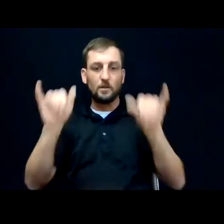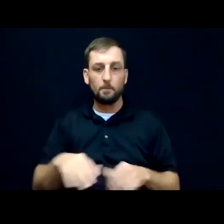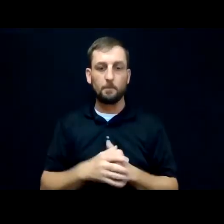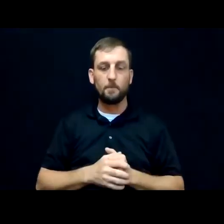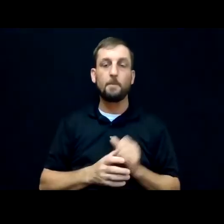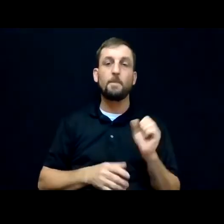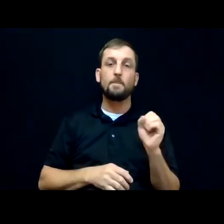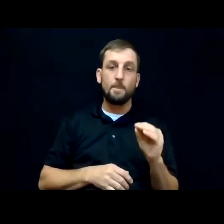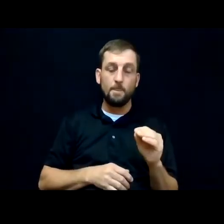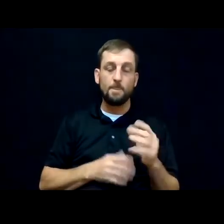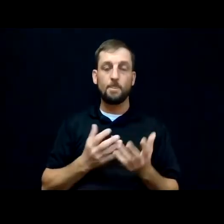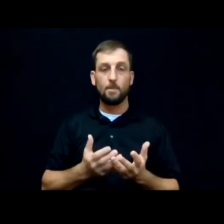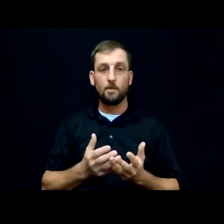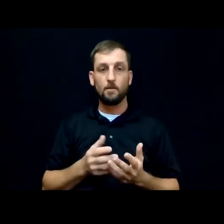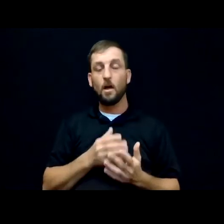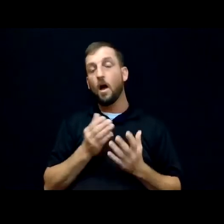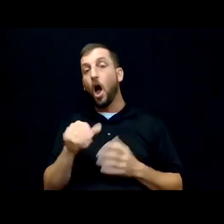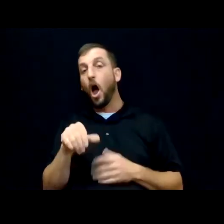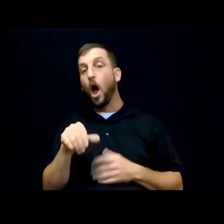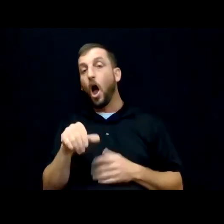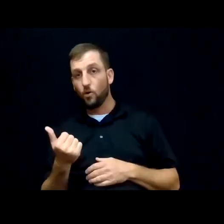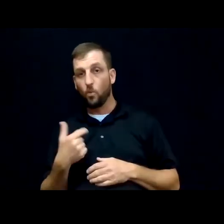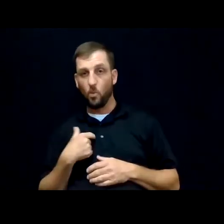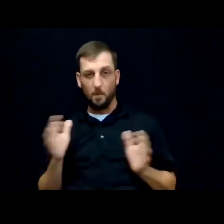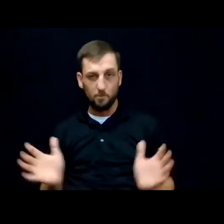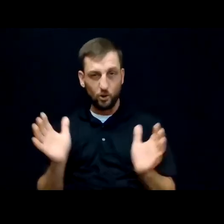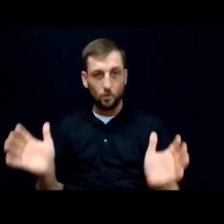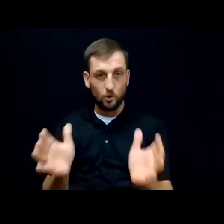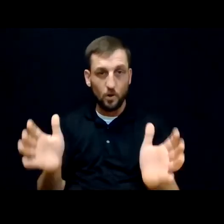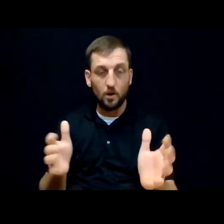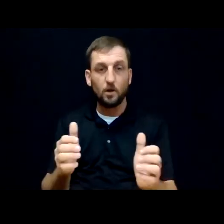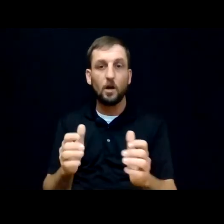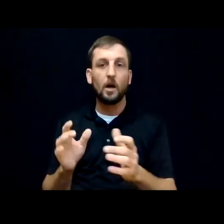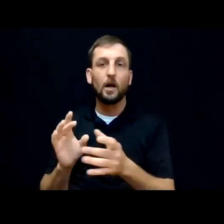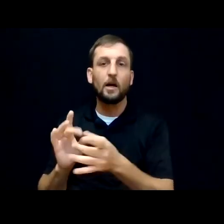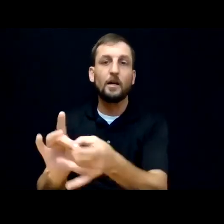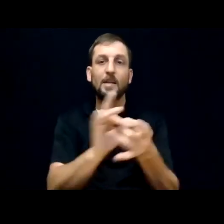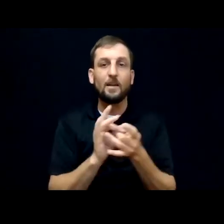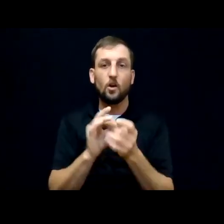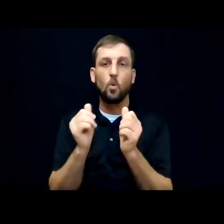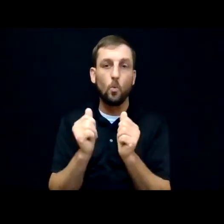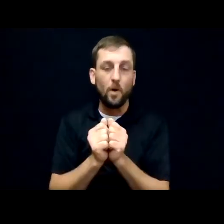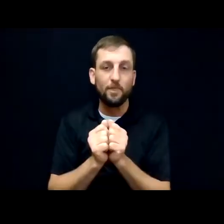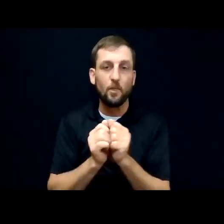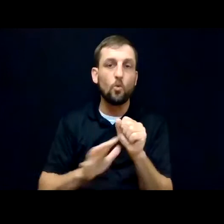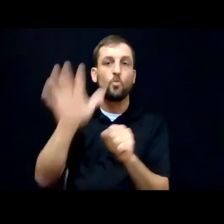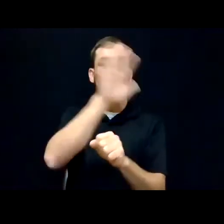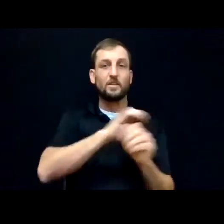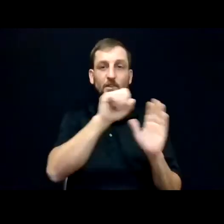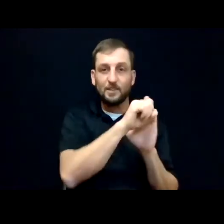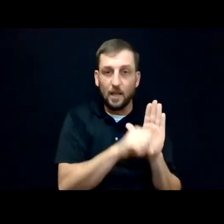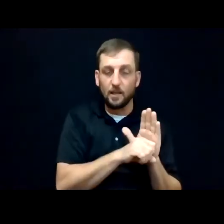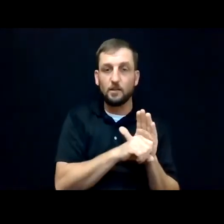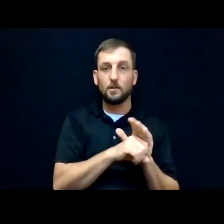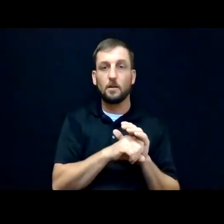And another big thing that we've been pushing is connectivity with the rest of the state and parishes, and how do we have